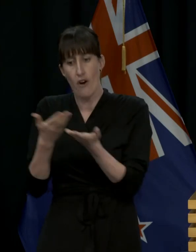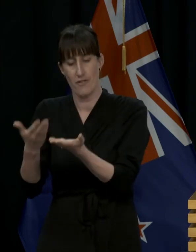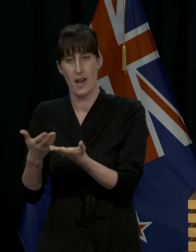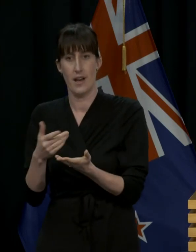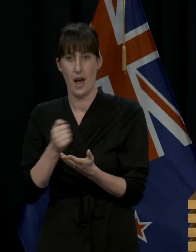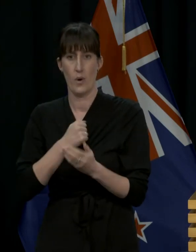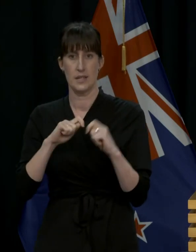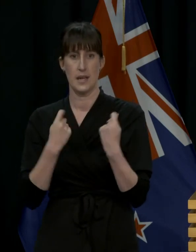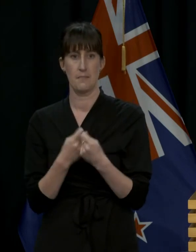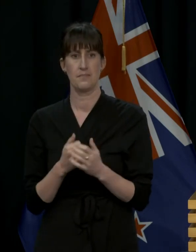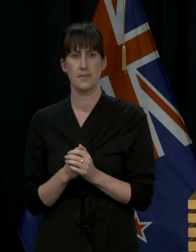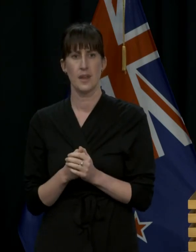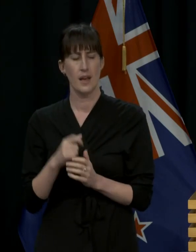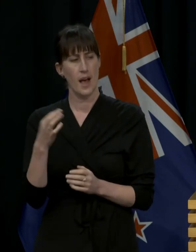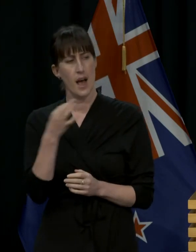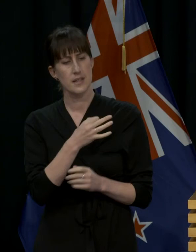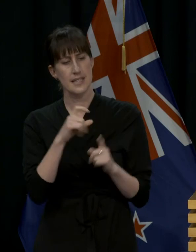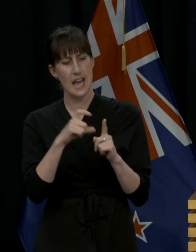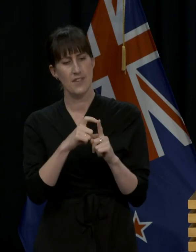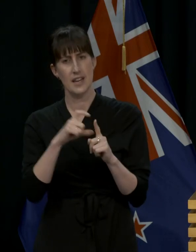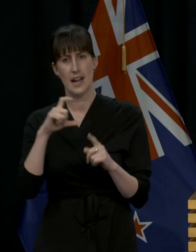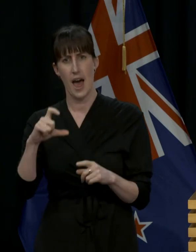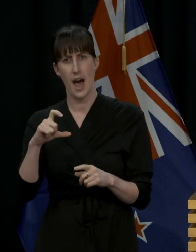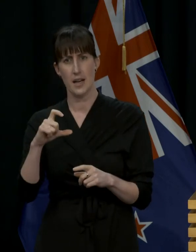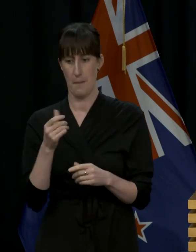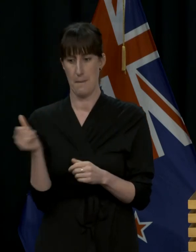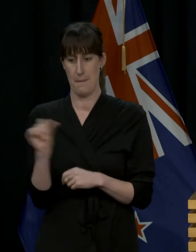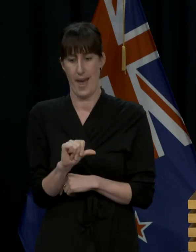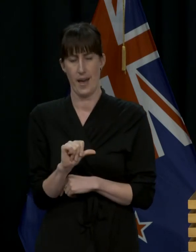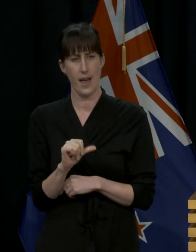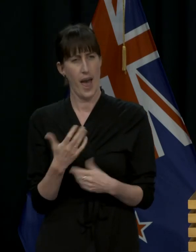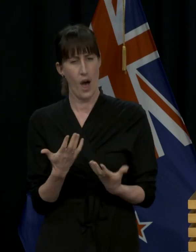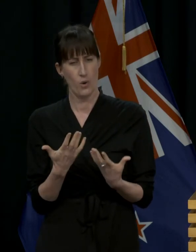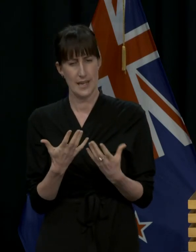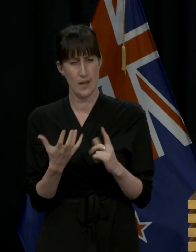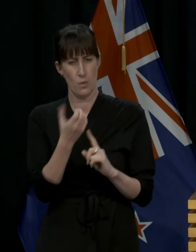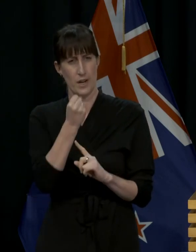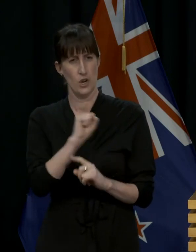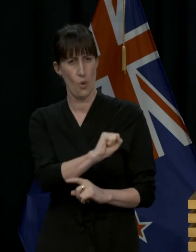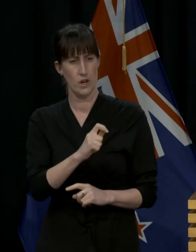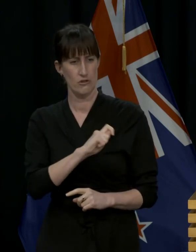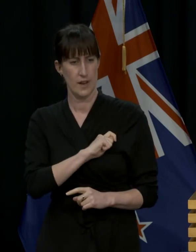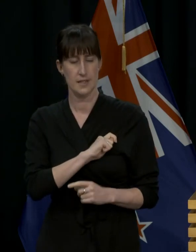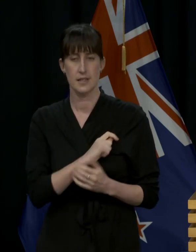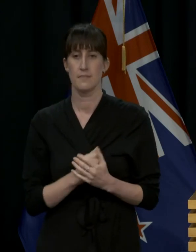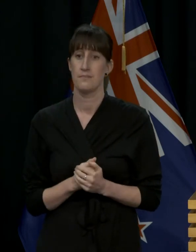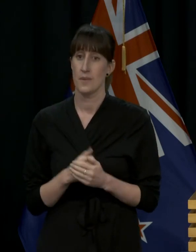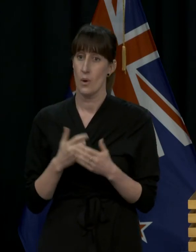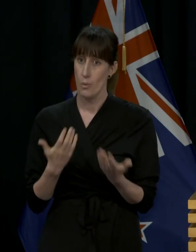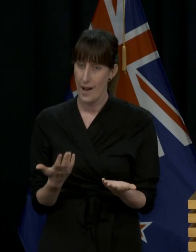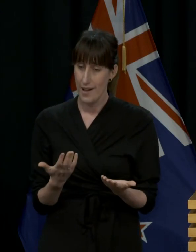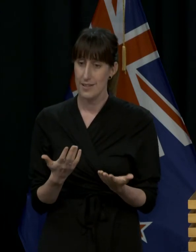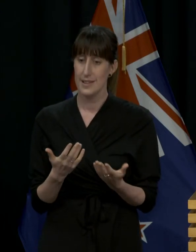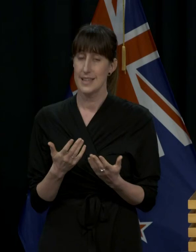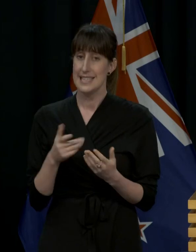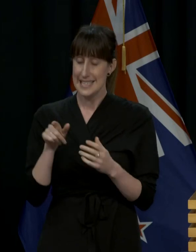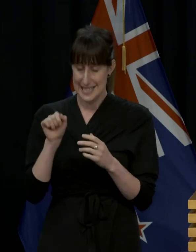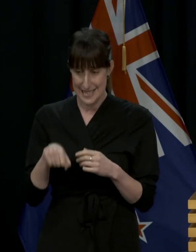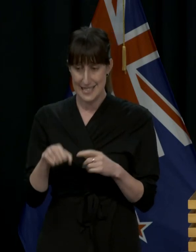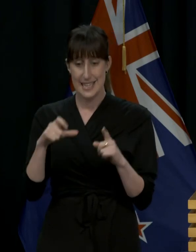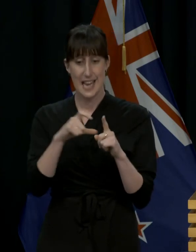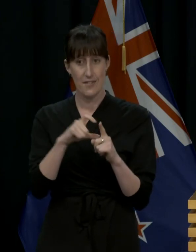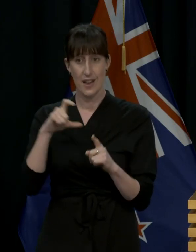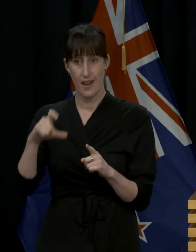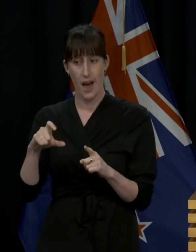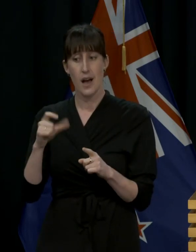David Clark, how did he earn your trust back? Oh, well, ultimately, you're keeping in mind that although there were issues there, he was